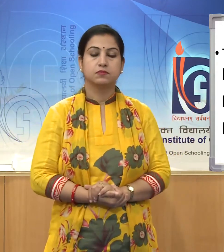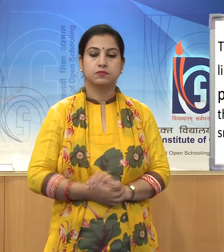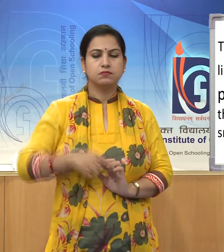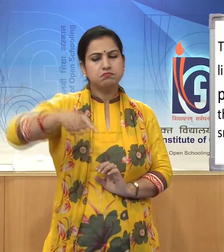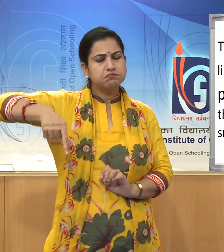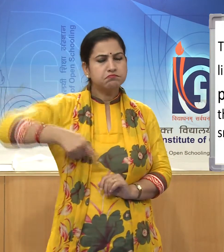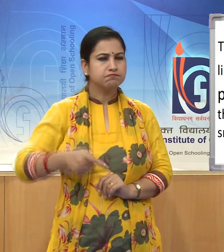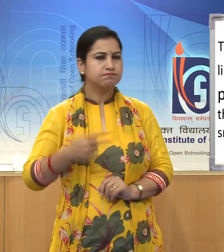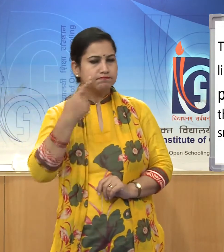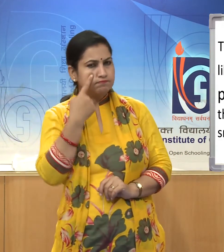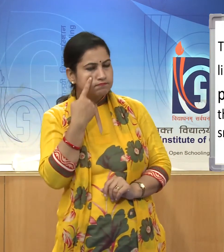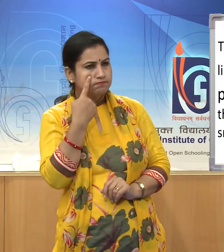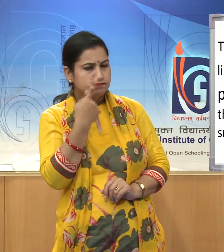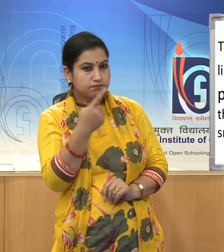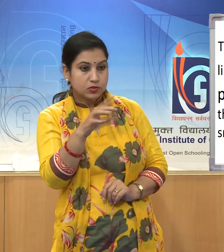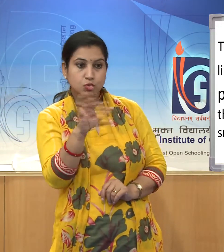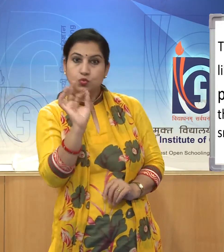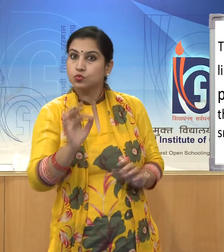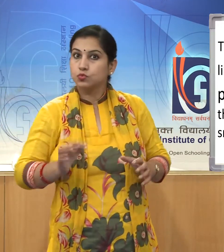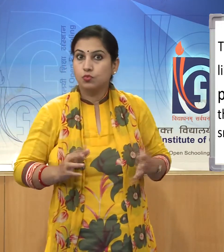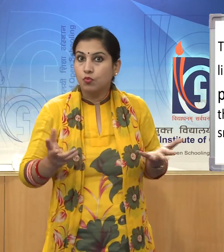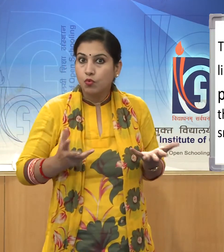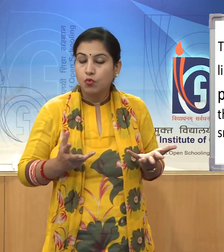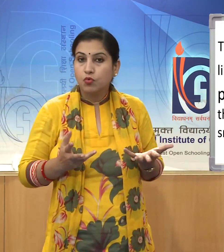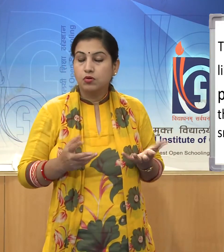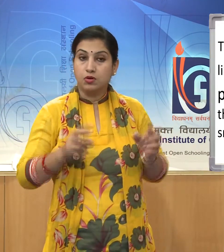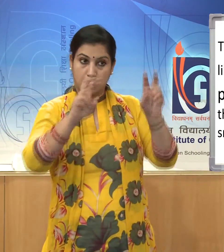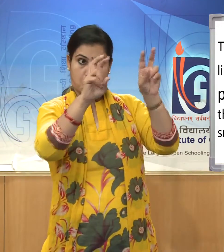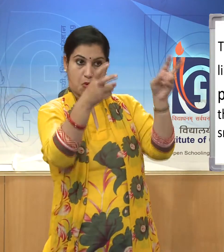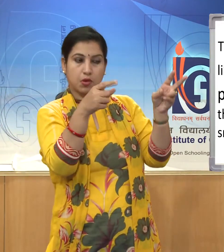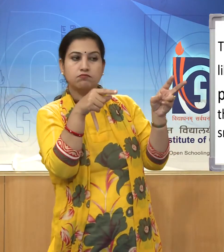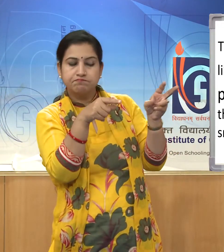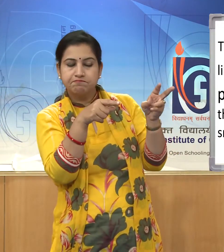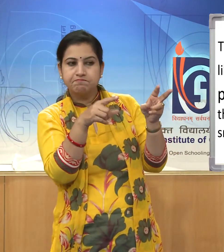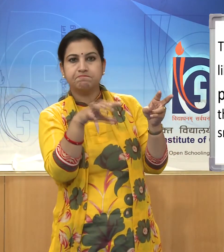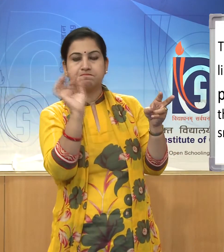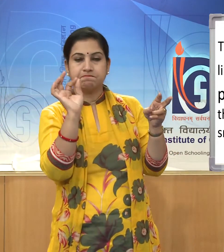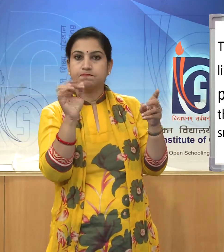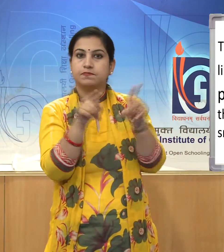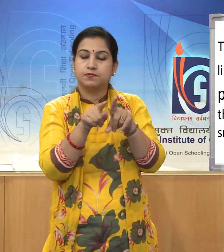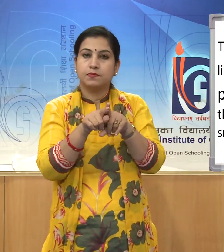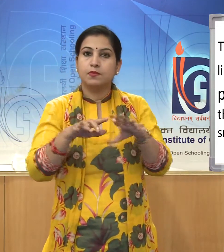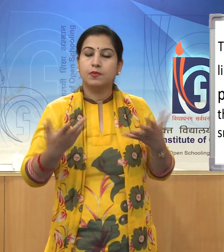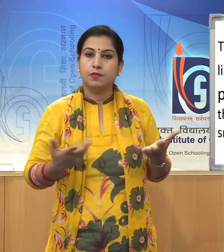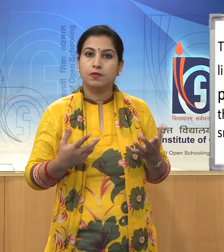They particularly chose subjects like still